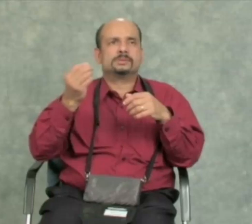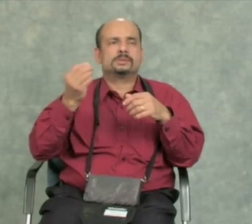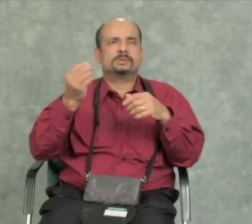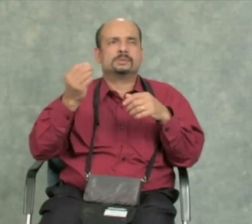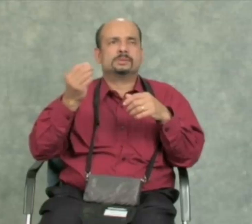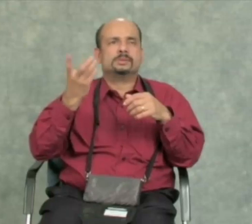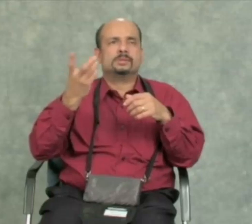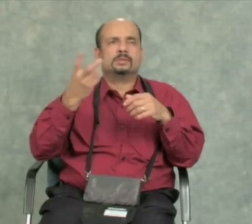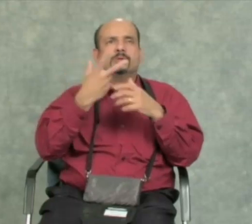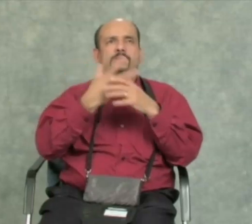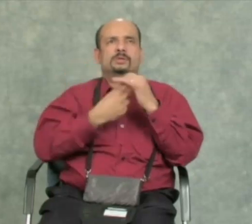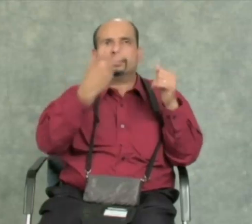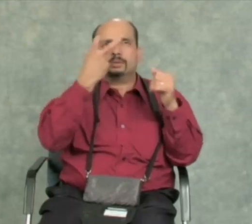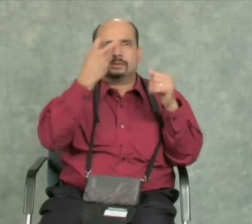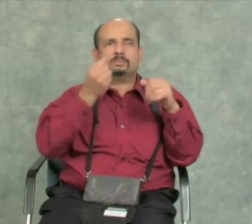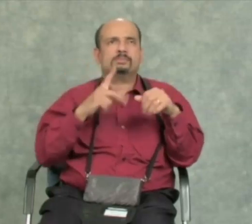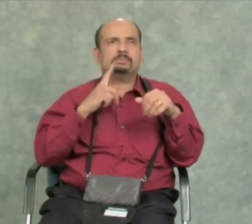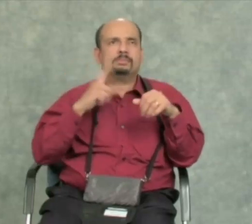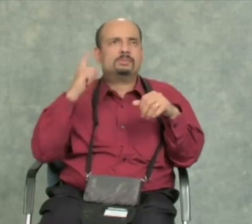fonts so that way they're able to read it.